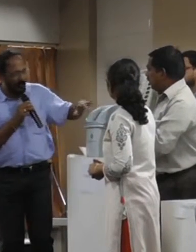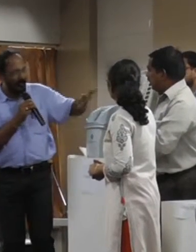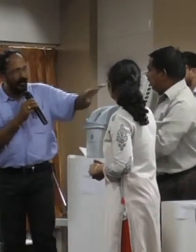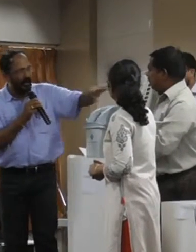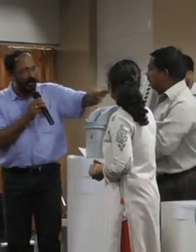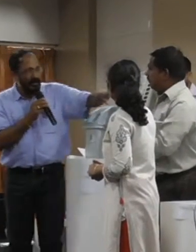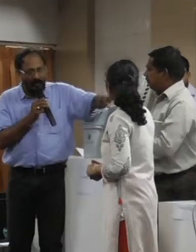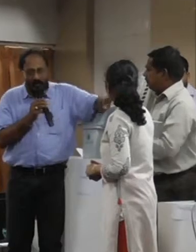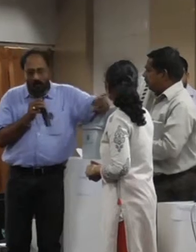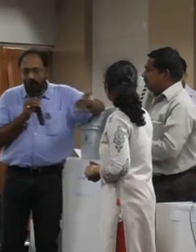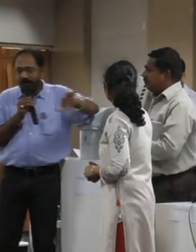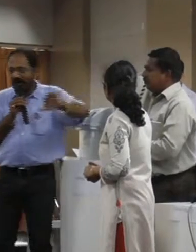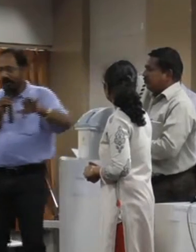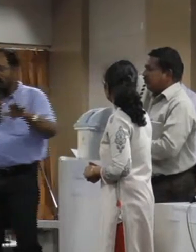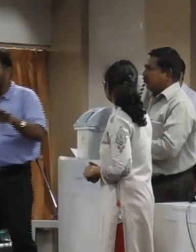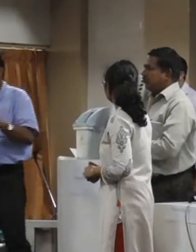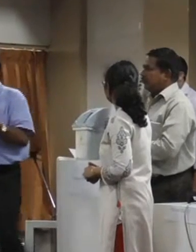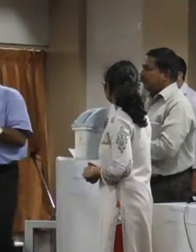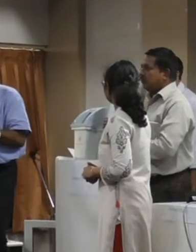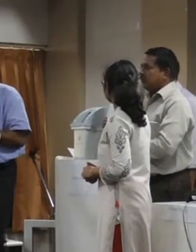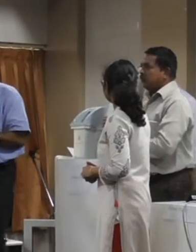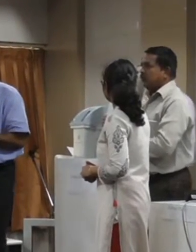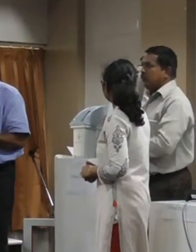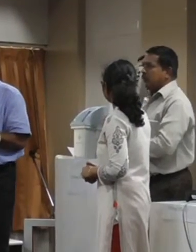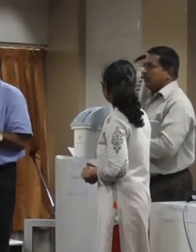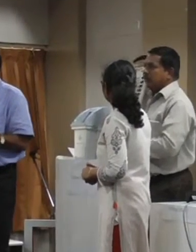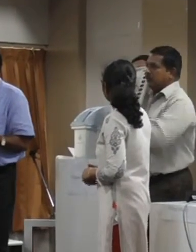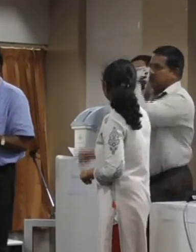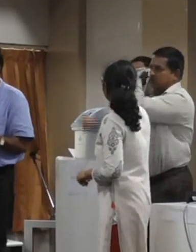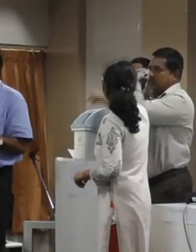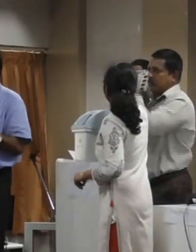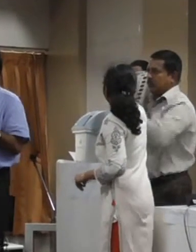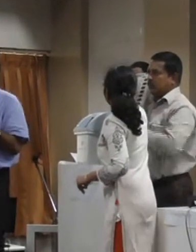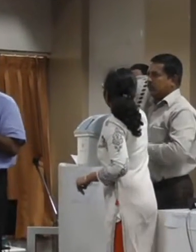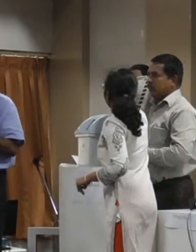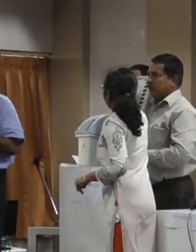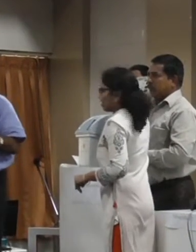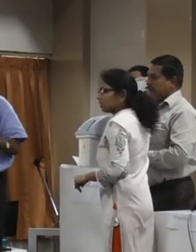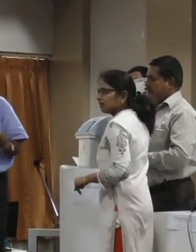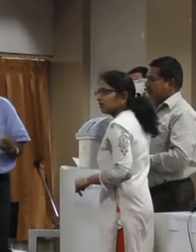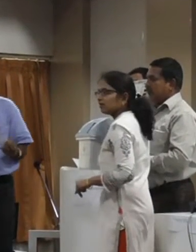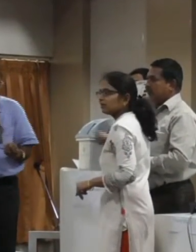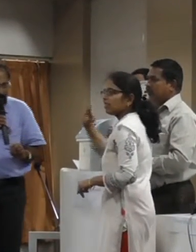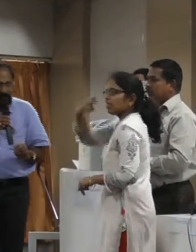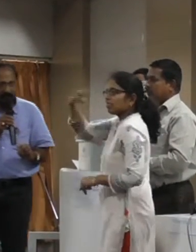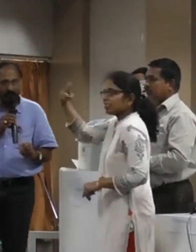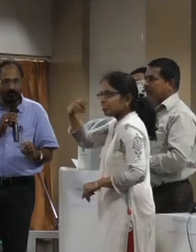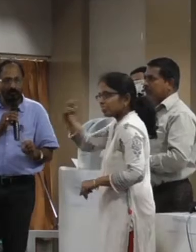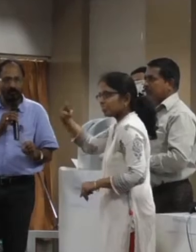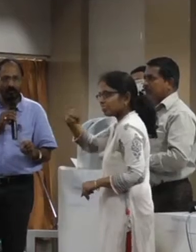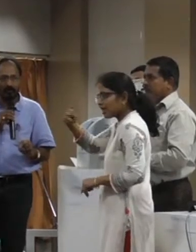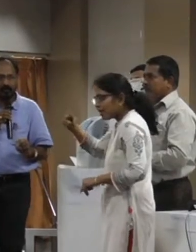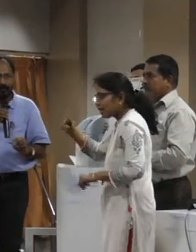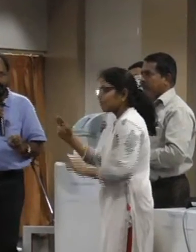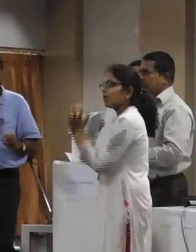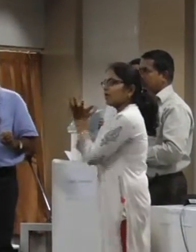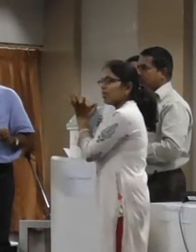this you already know which candidate you are supposed, we are going to cast your vote.